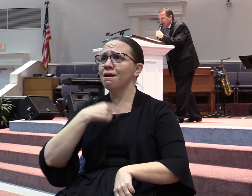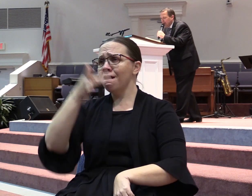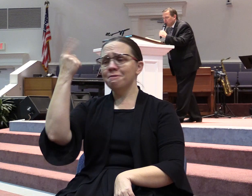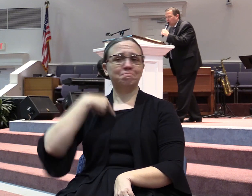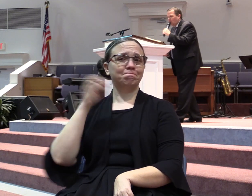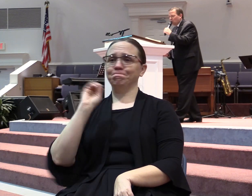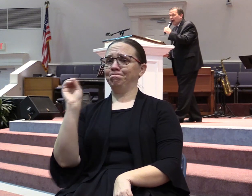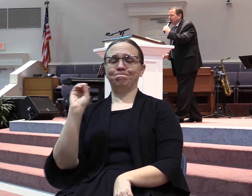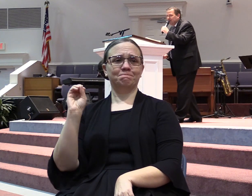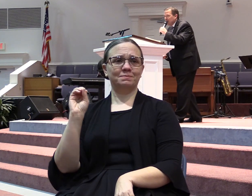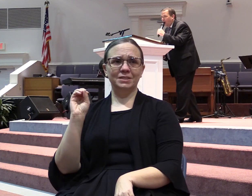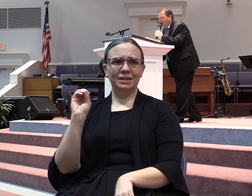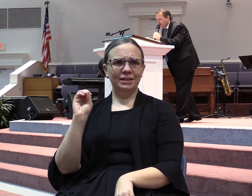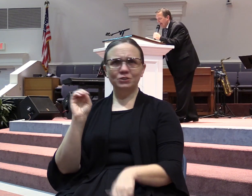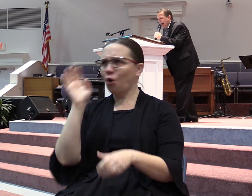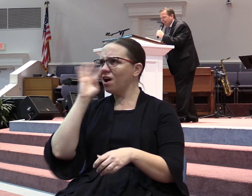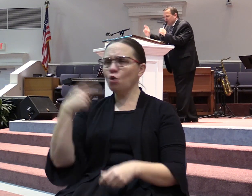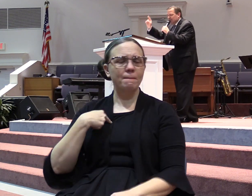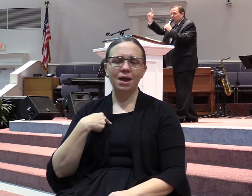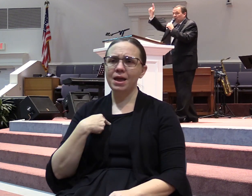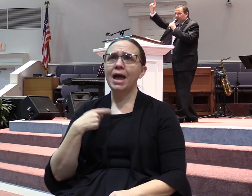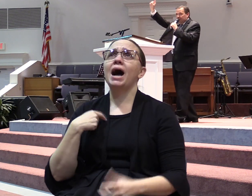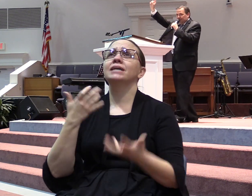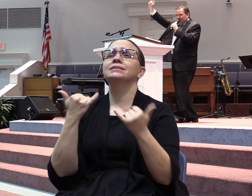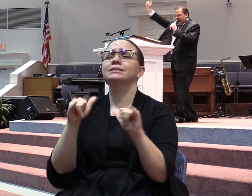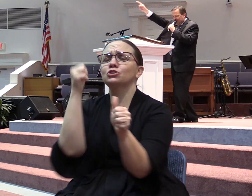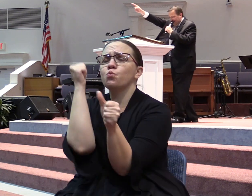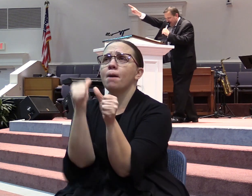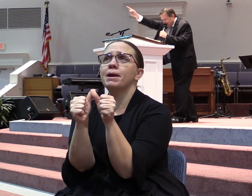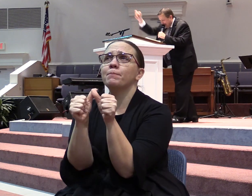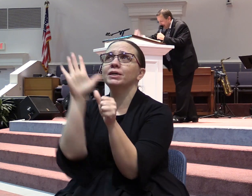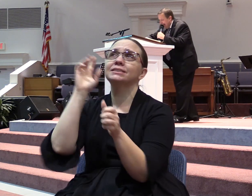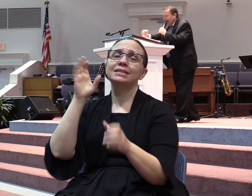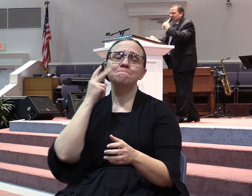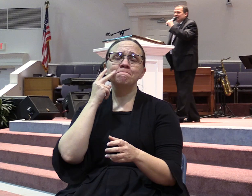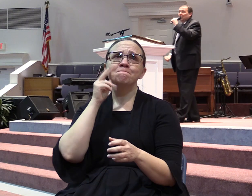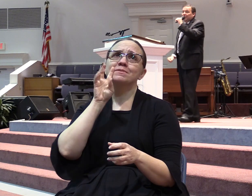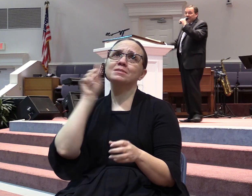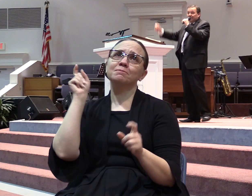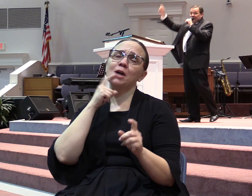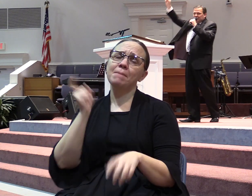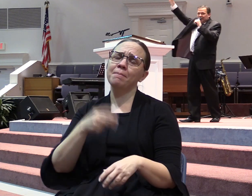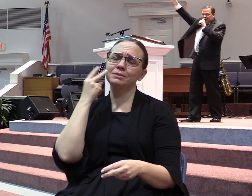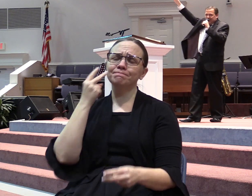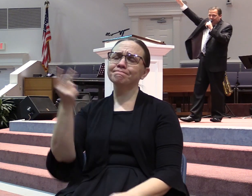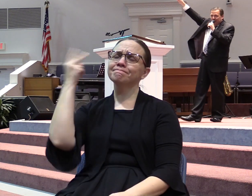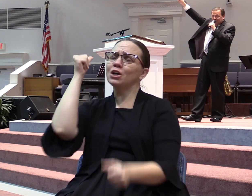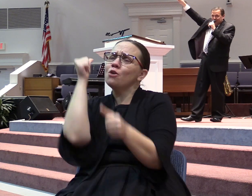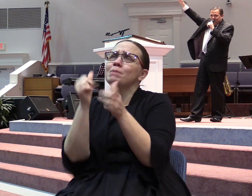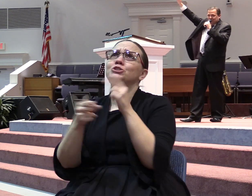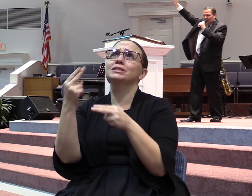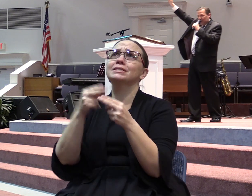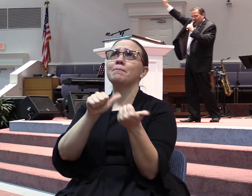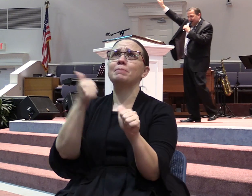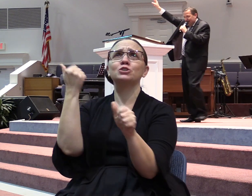me. Don't write me off. I still remember thy commandments. I still remember that Jesus' name